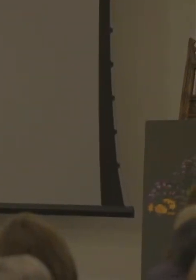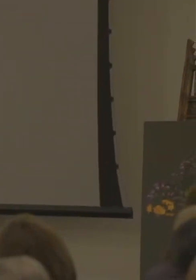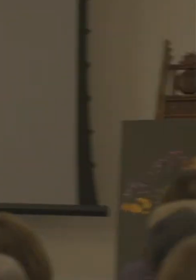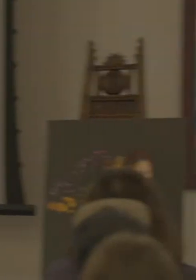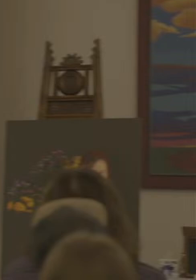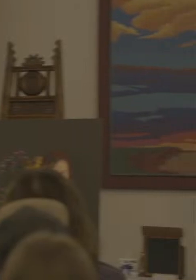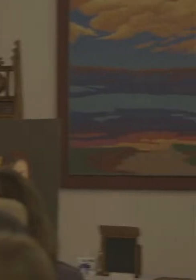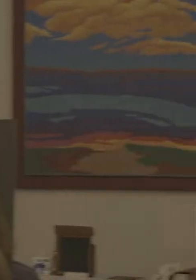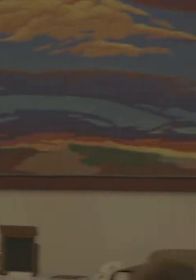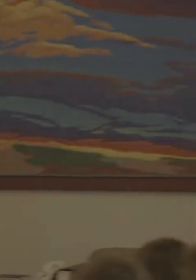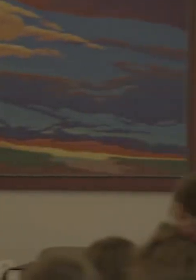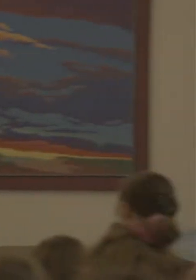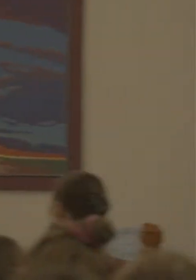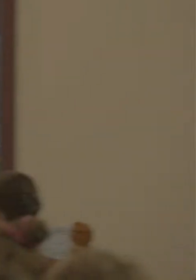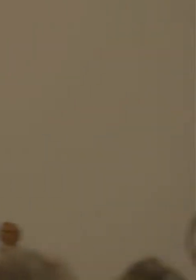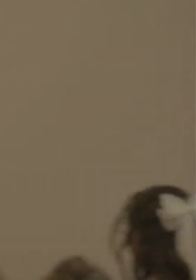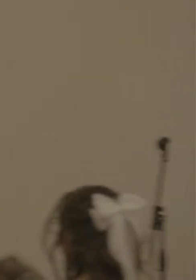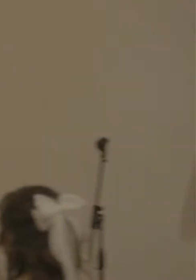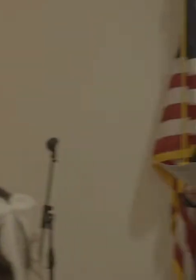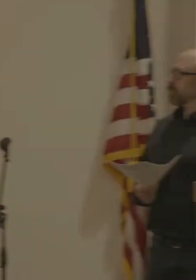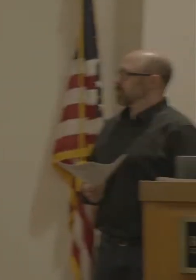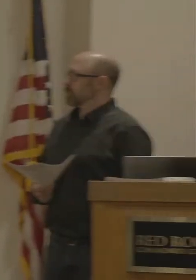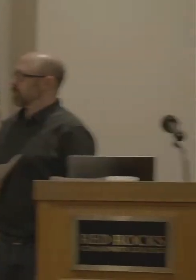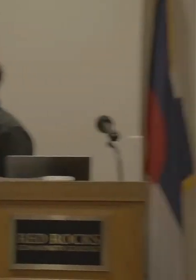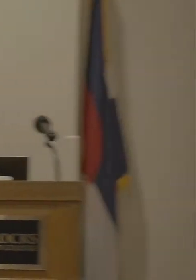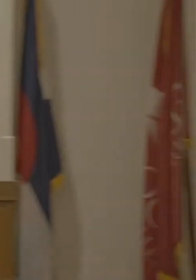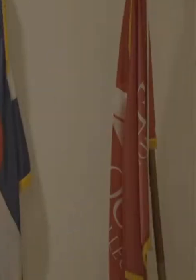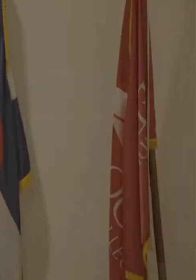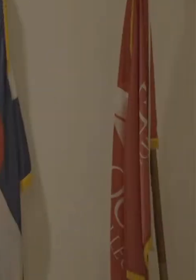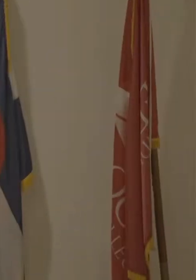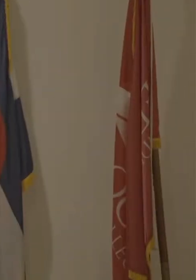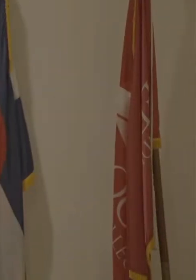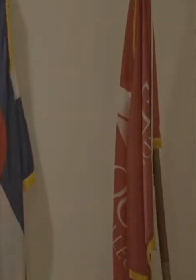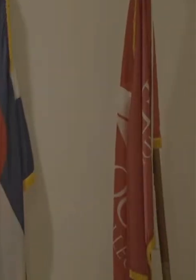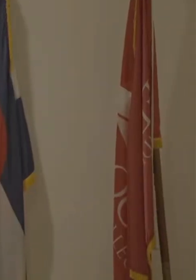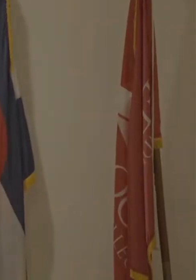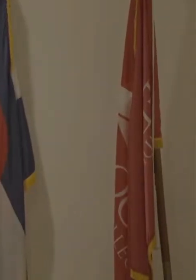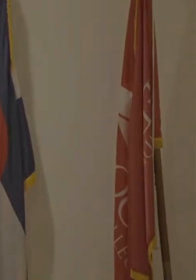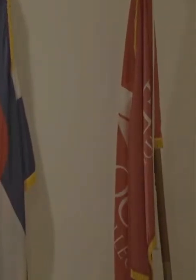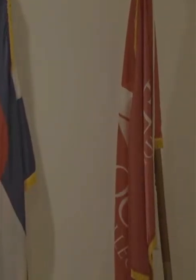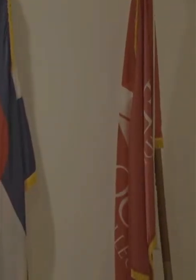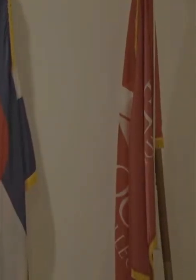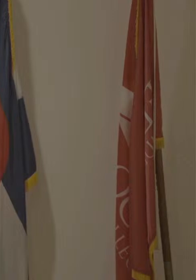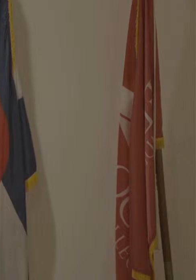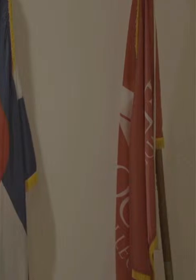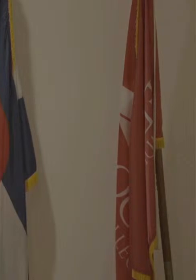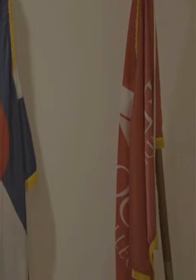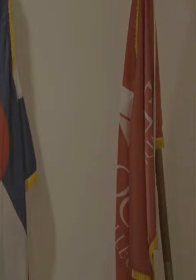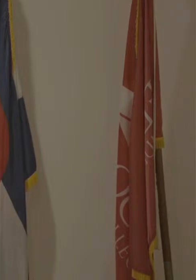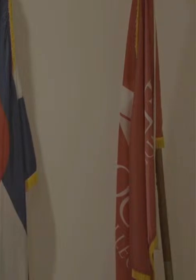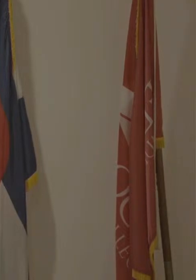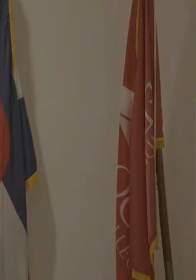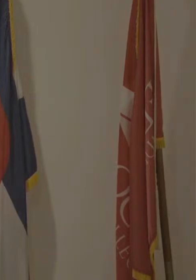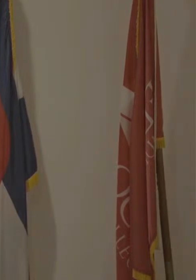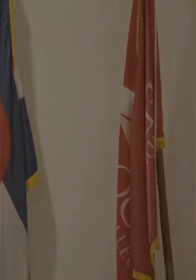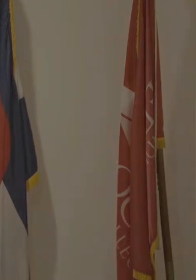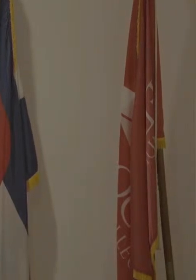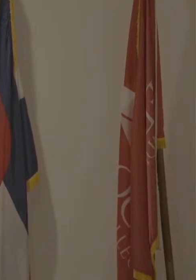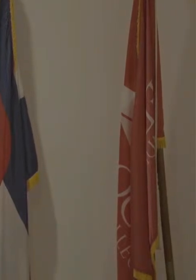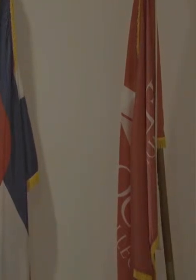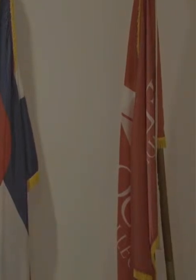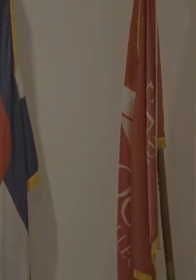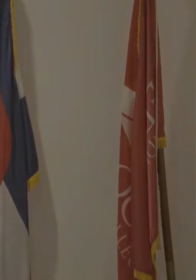myself that when I had a child, I would get the best camera in the market and take pictures of my